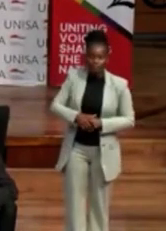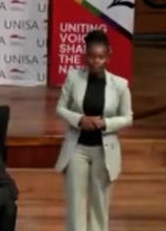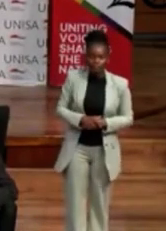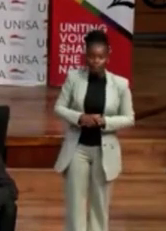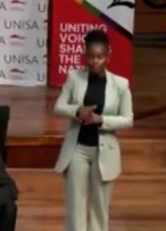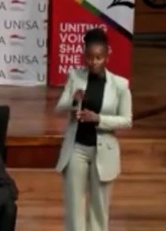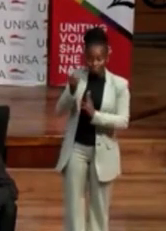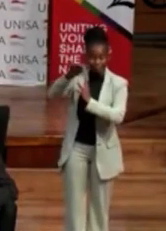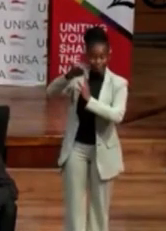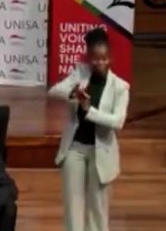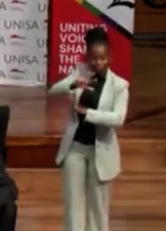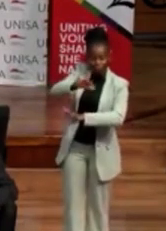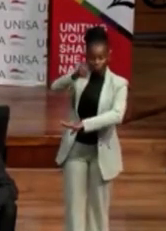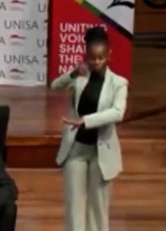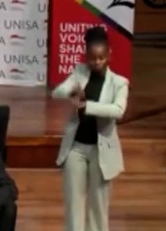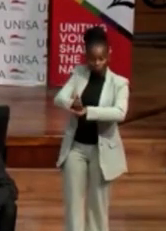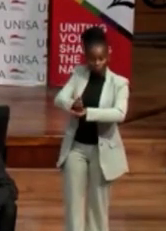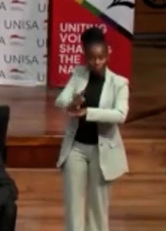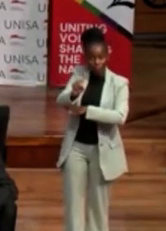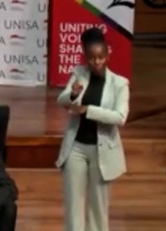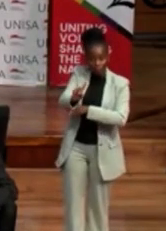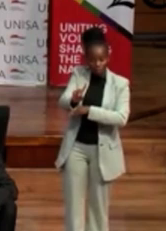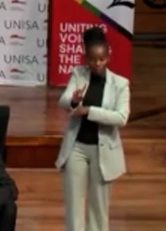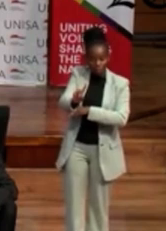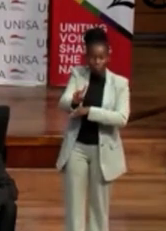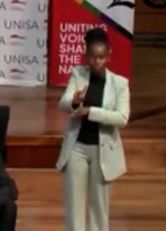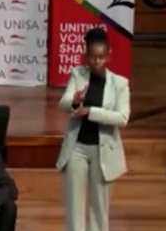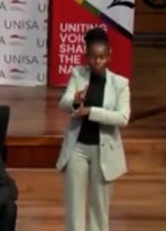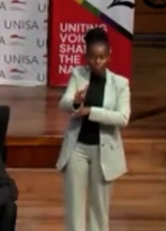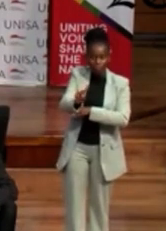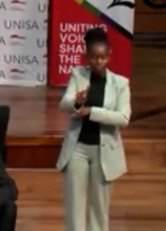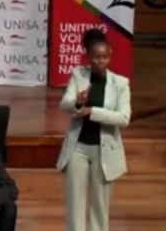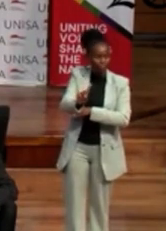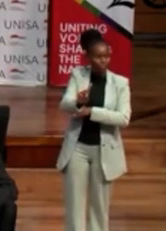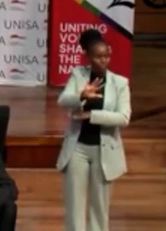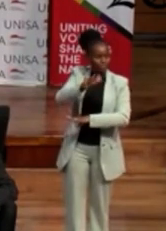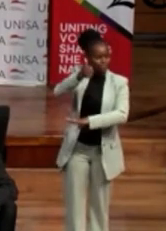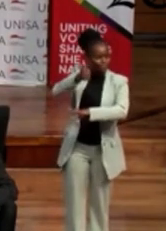up a panel of eminent panel